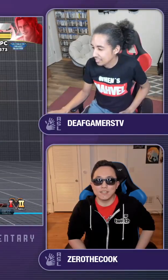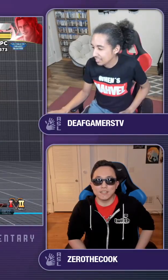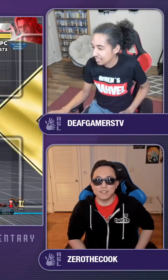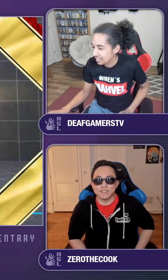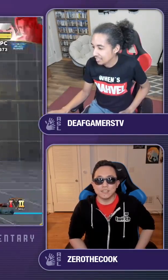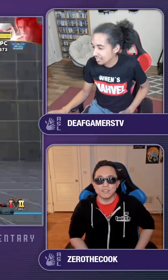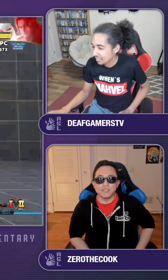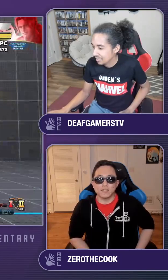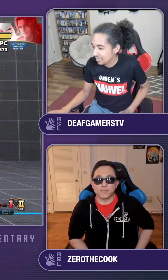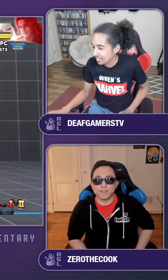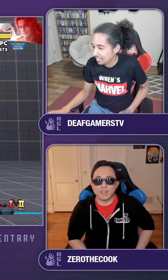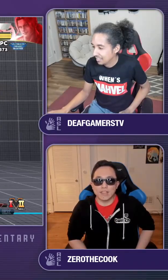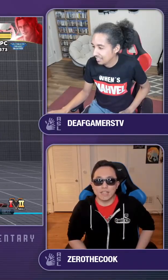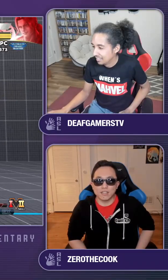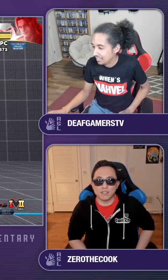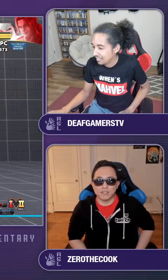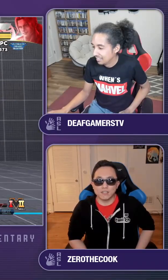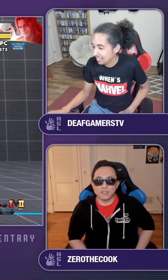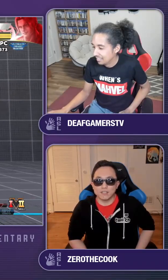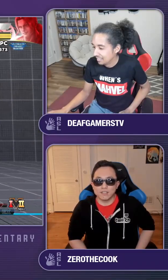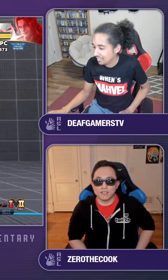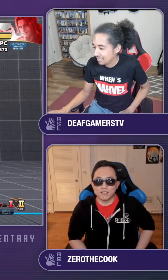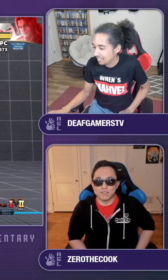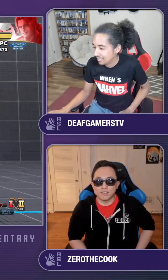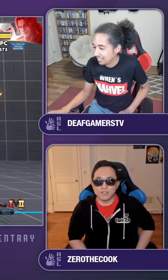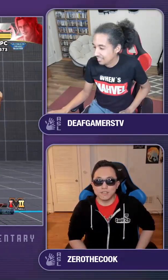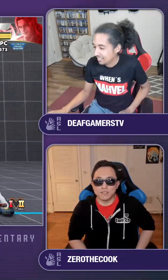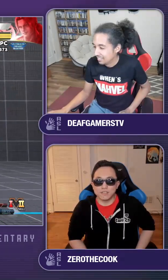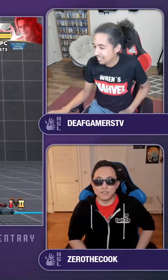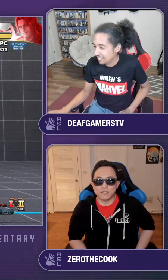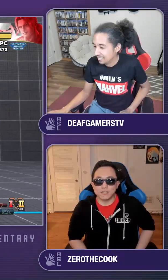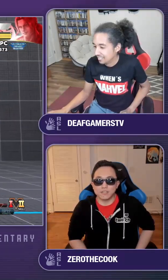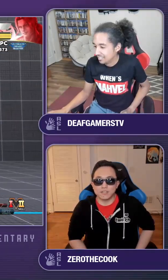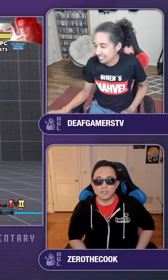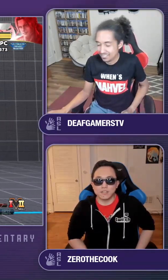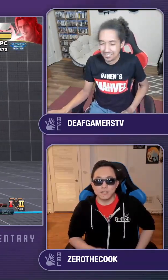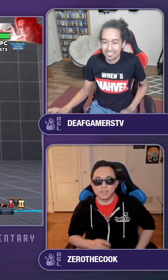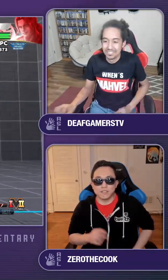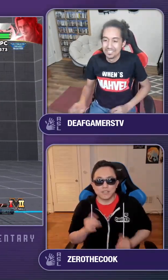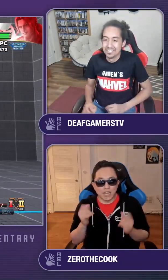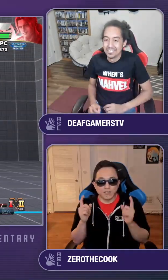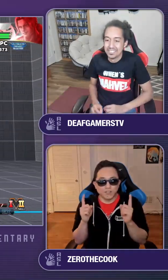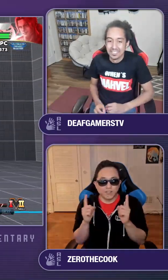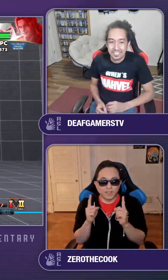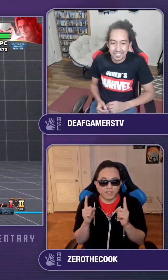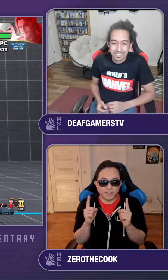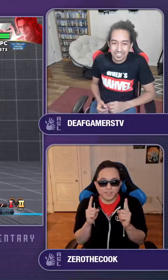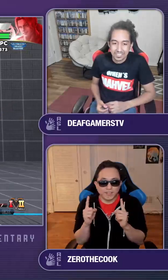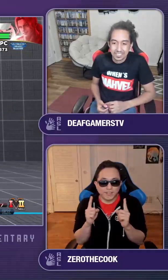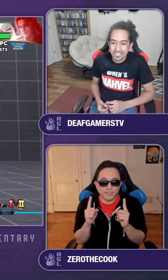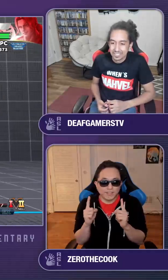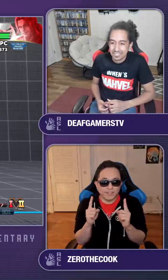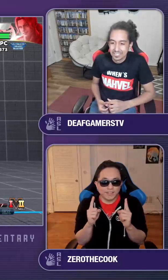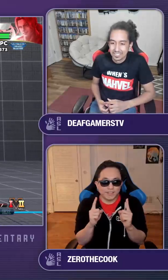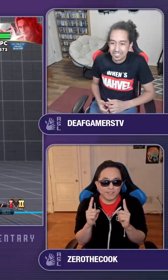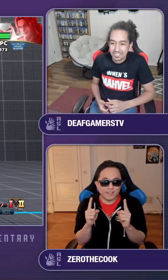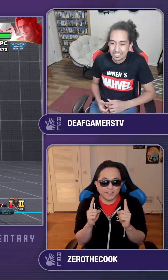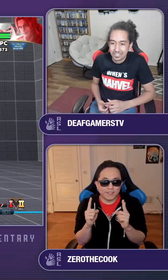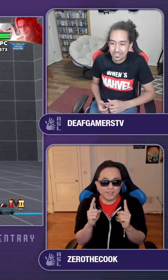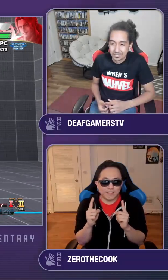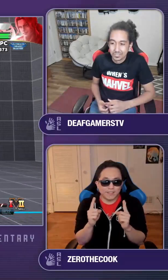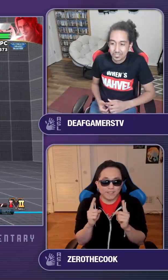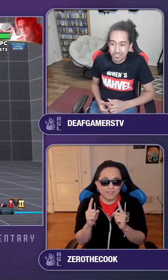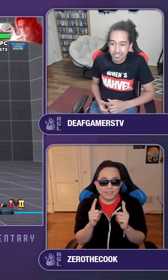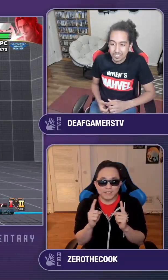out of range. Metro able to find the closeout there and tie it up around a piece. Yeah, that was a long round there, and I